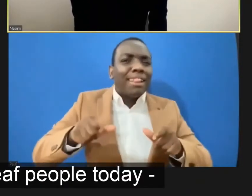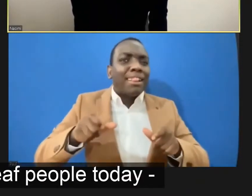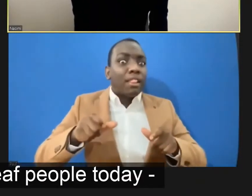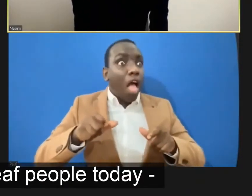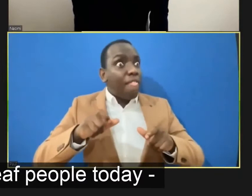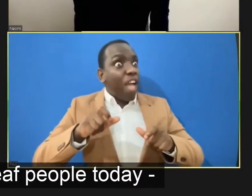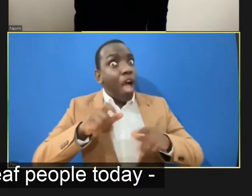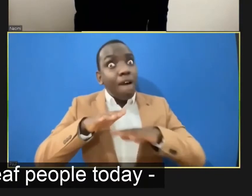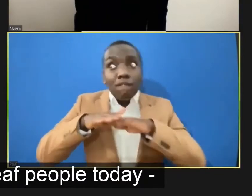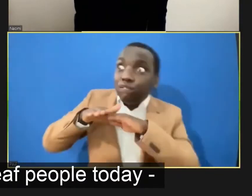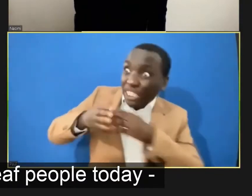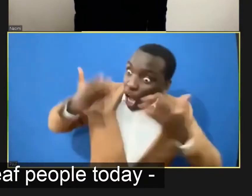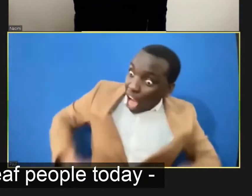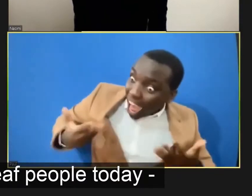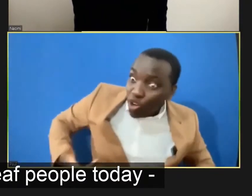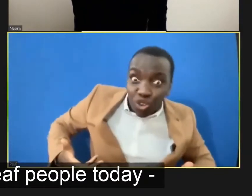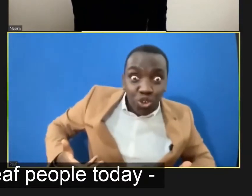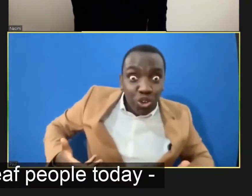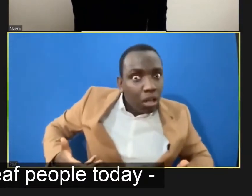Because